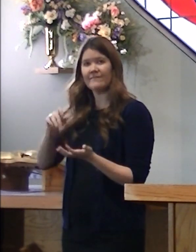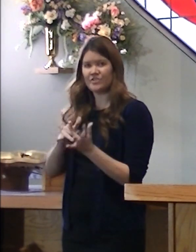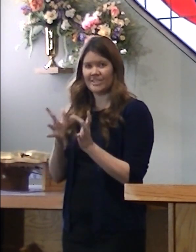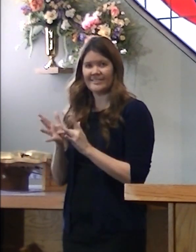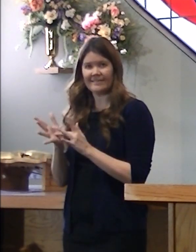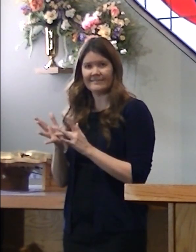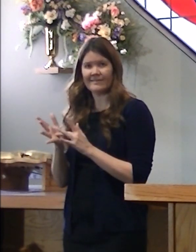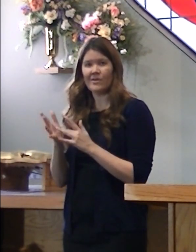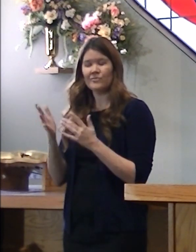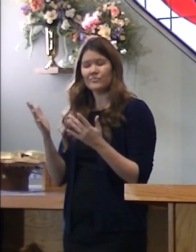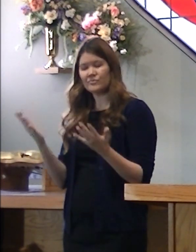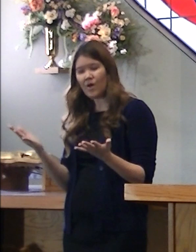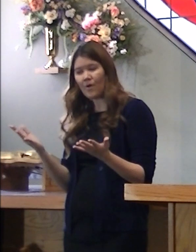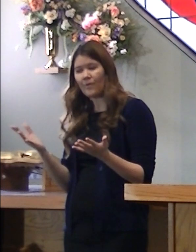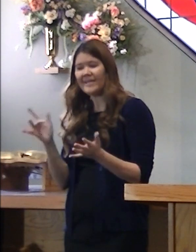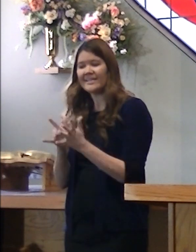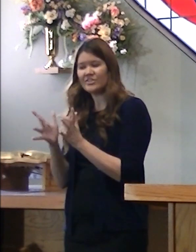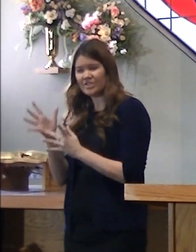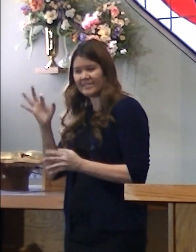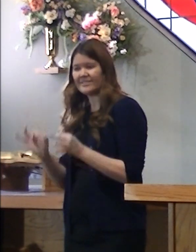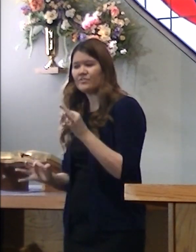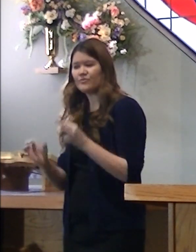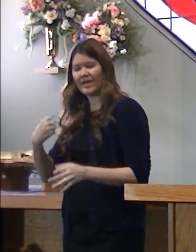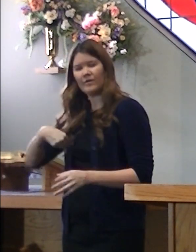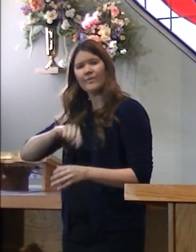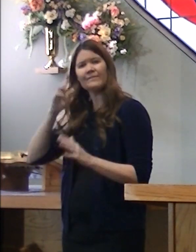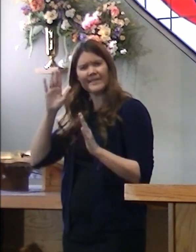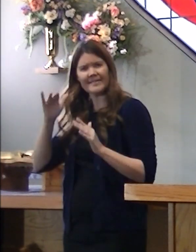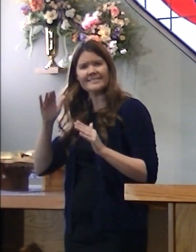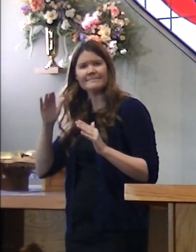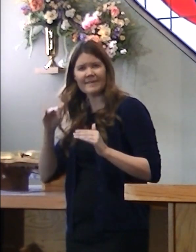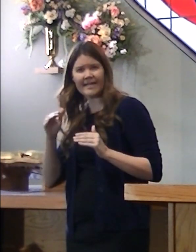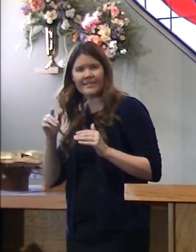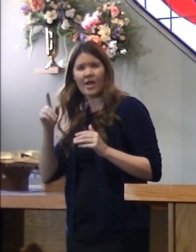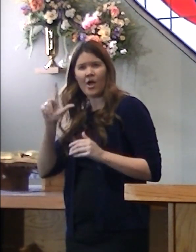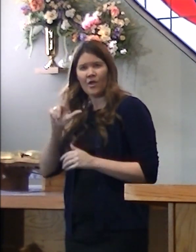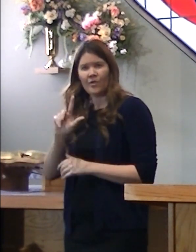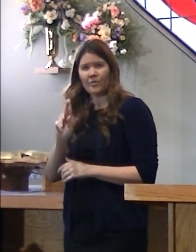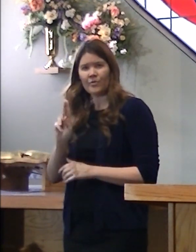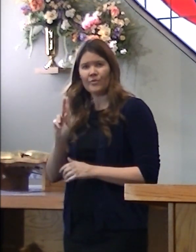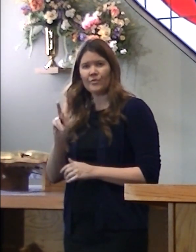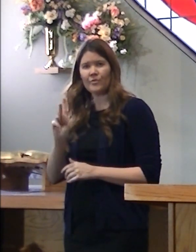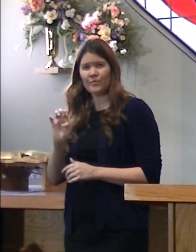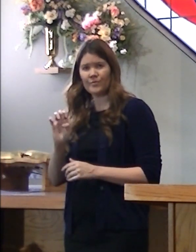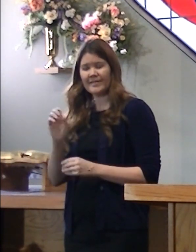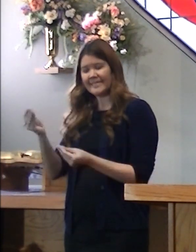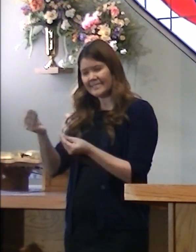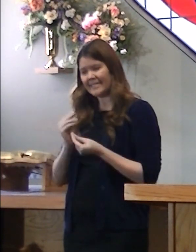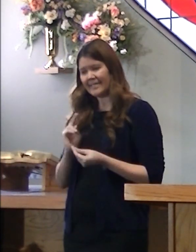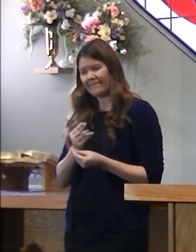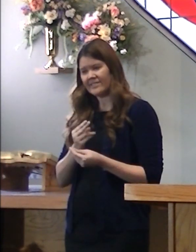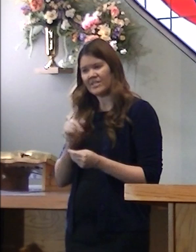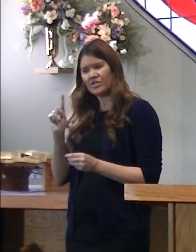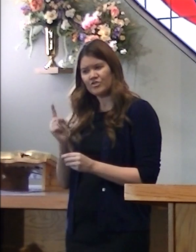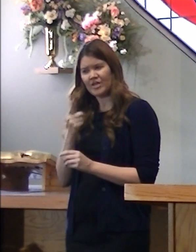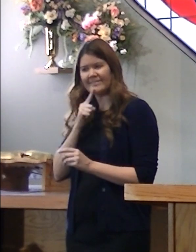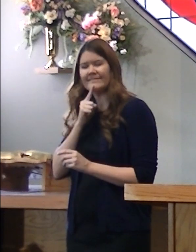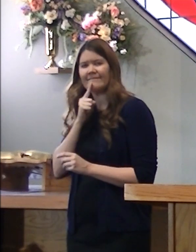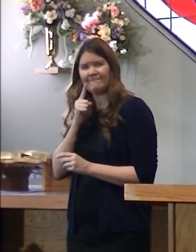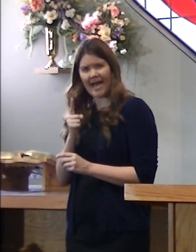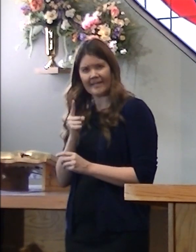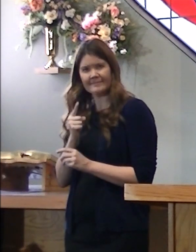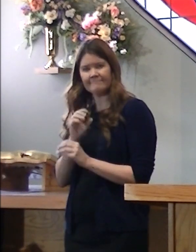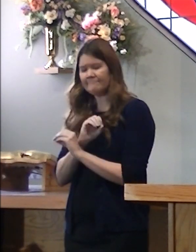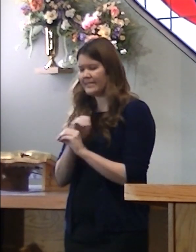it comes to Jesus' trial, we would expect Luke to give us just the facts and nothing else. He